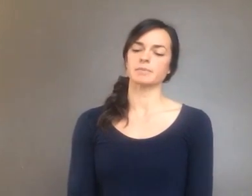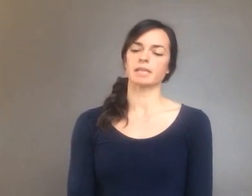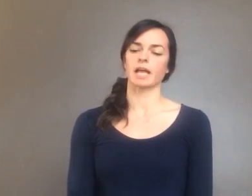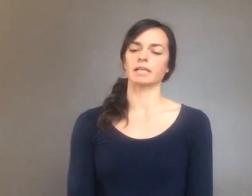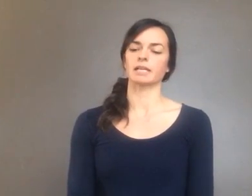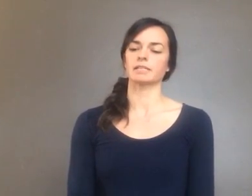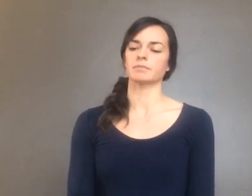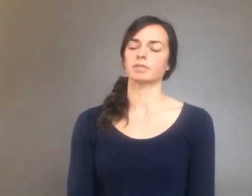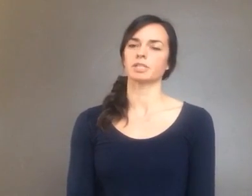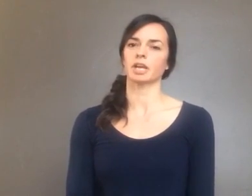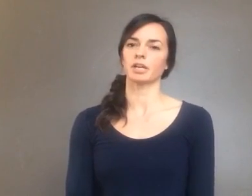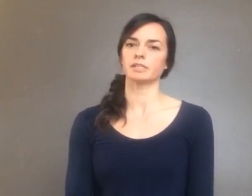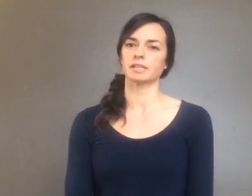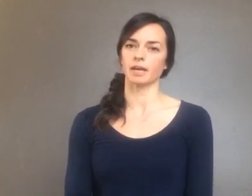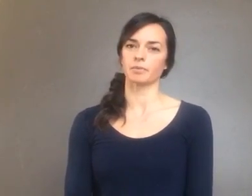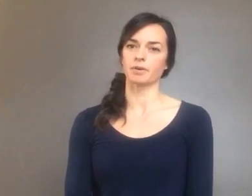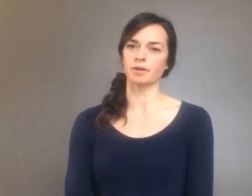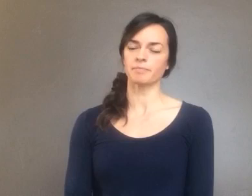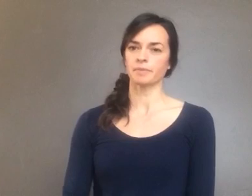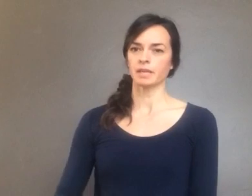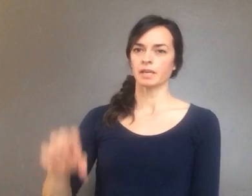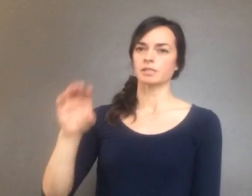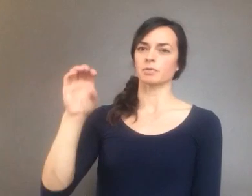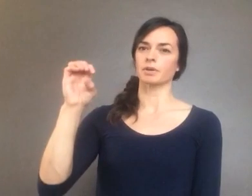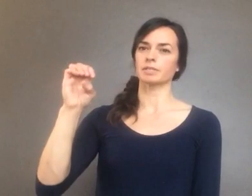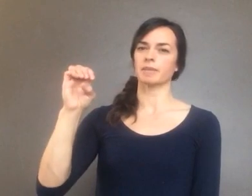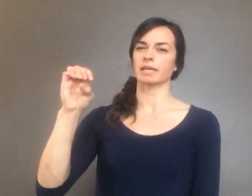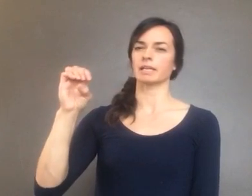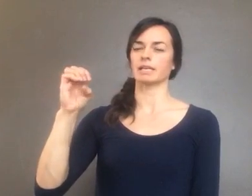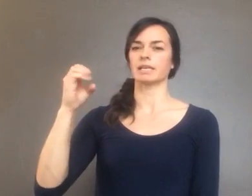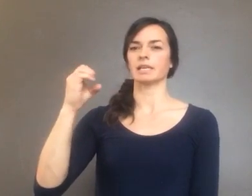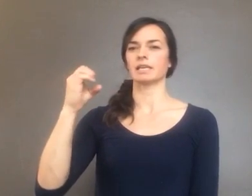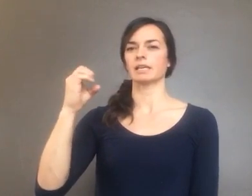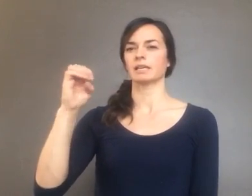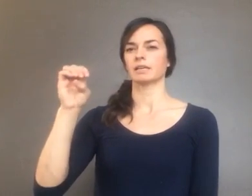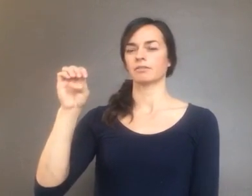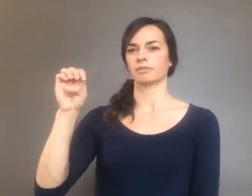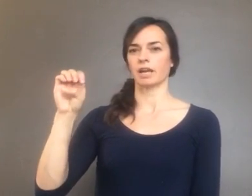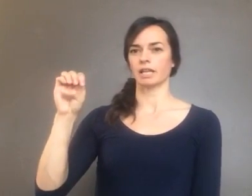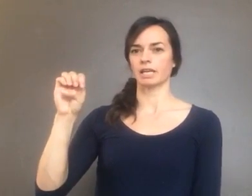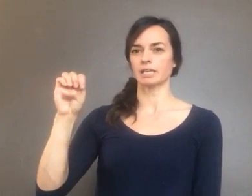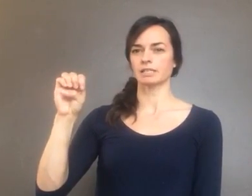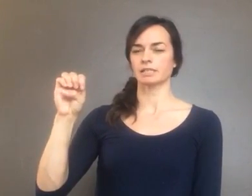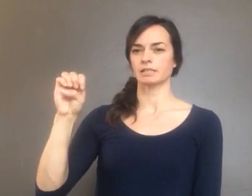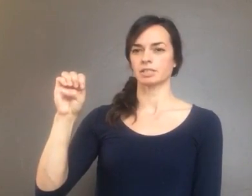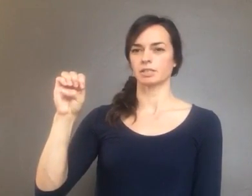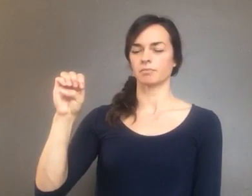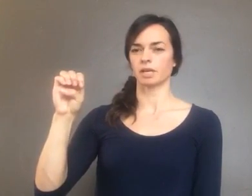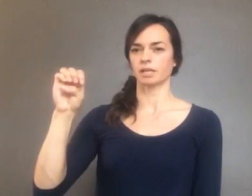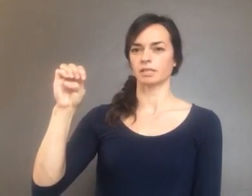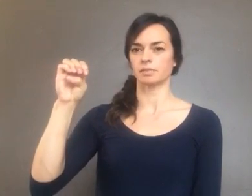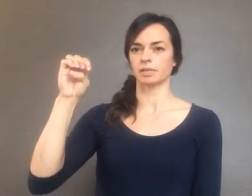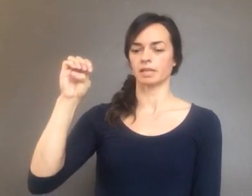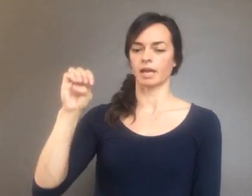Elizabeth Elliot, missionaries to Ecuador. So we're going to make an E for Elliot, Jim and Elizabeth